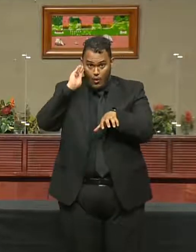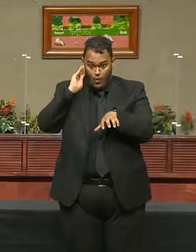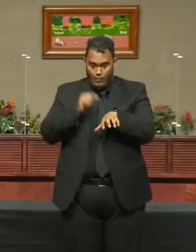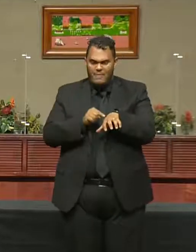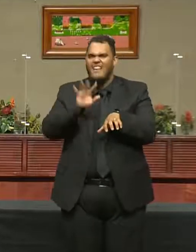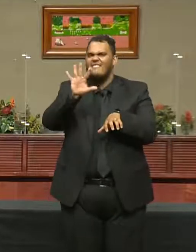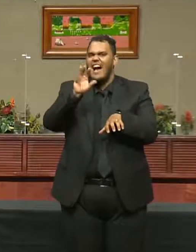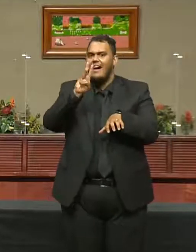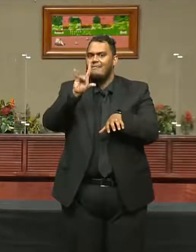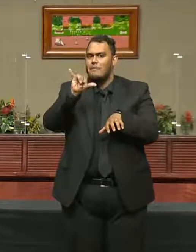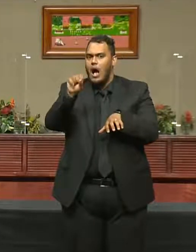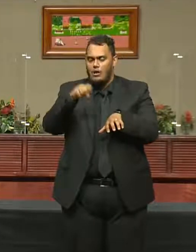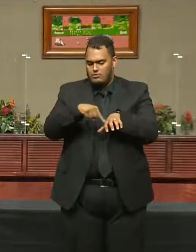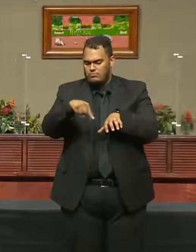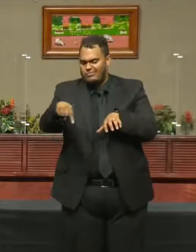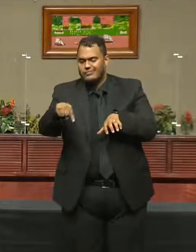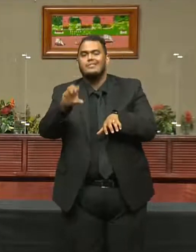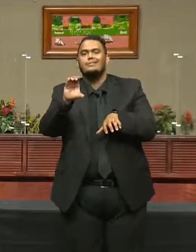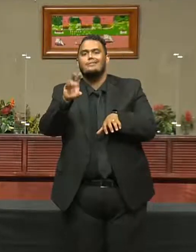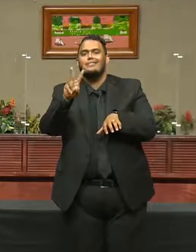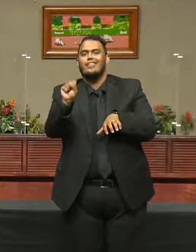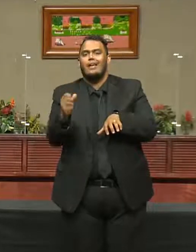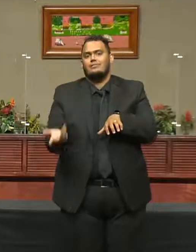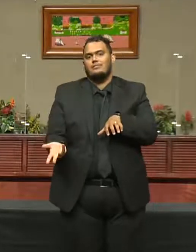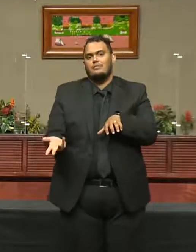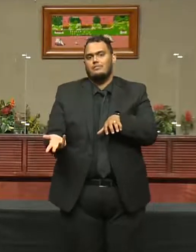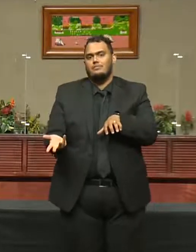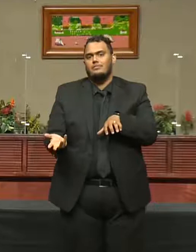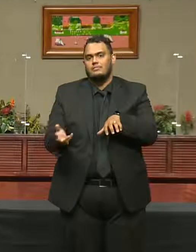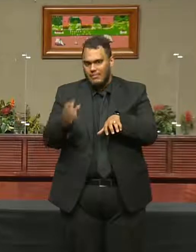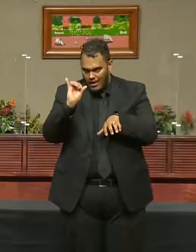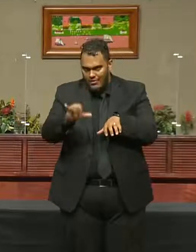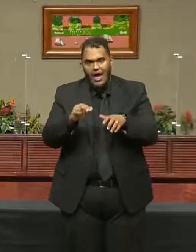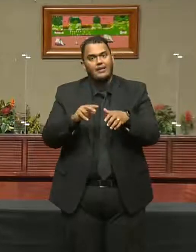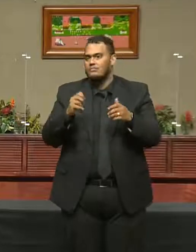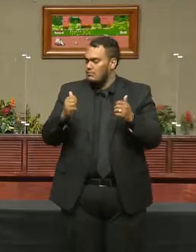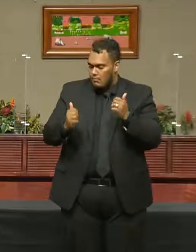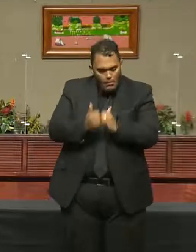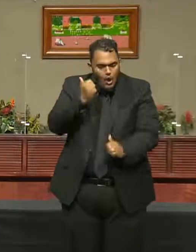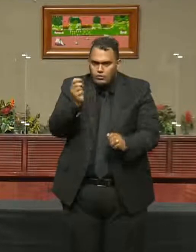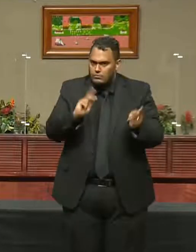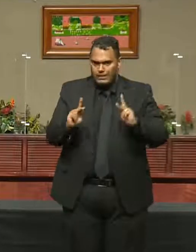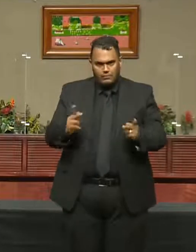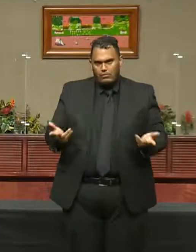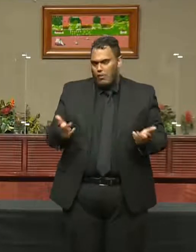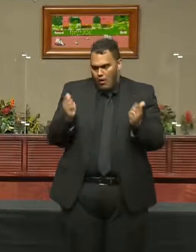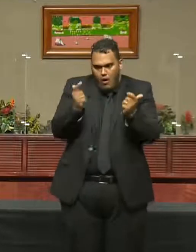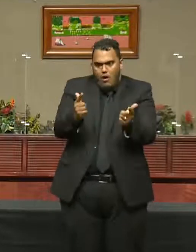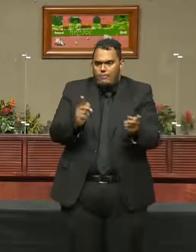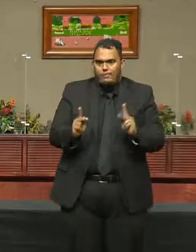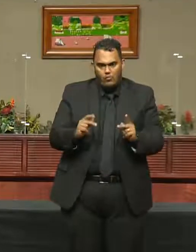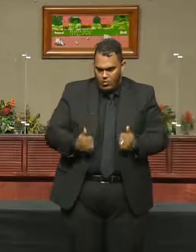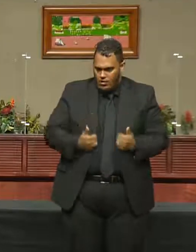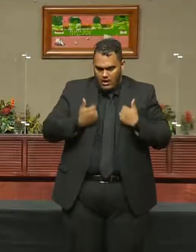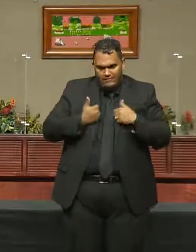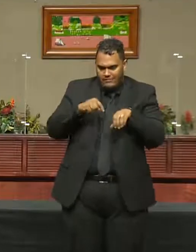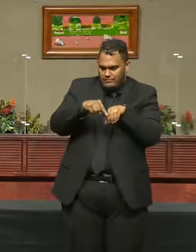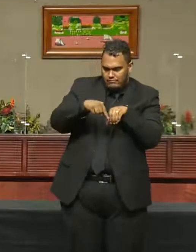offer in those places that are closest to everyone, especially for rural areas. They have less infrastructure.